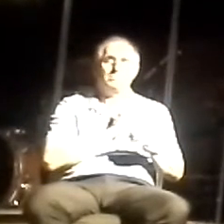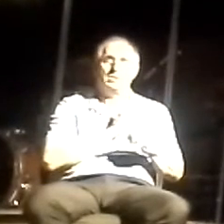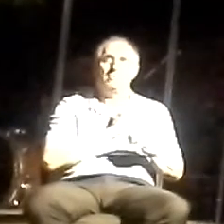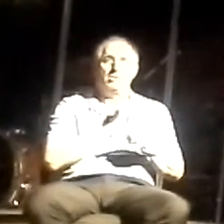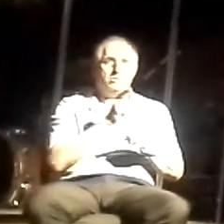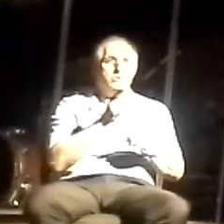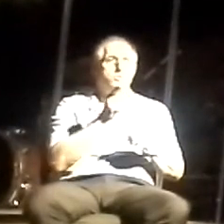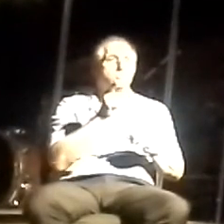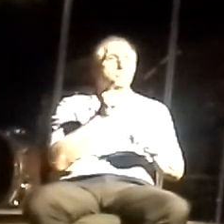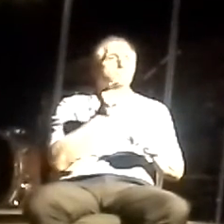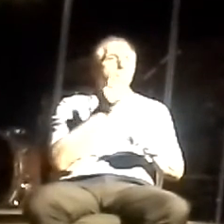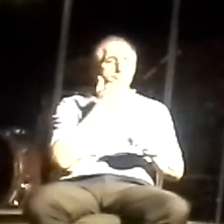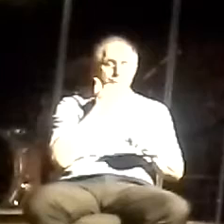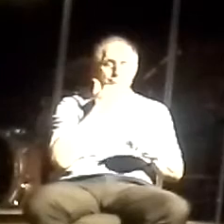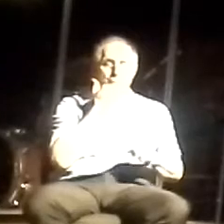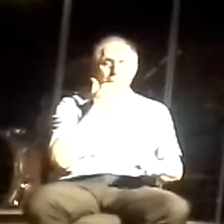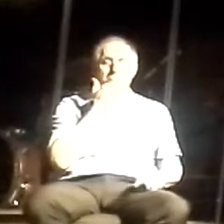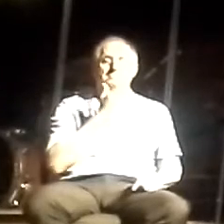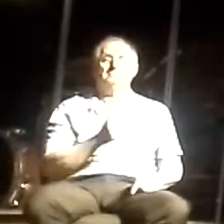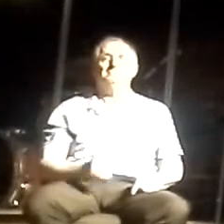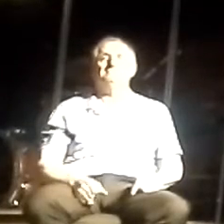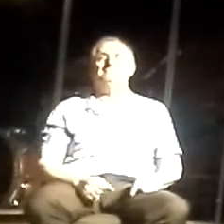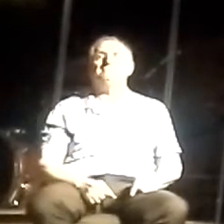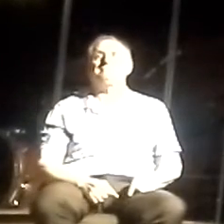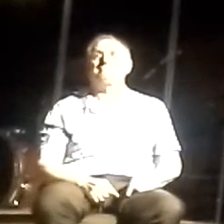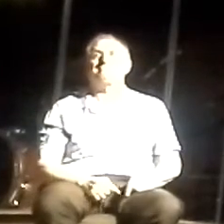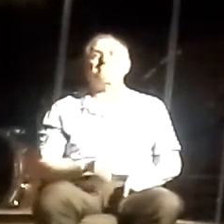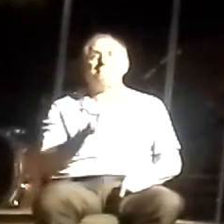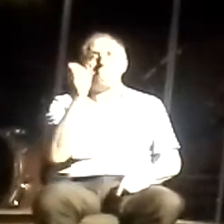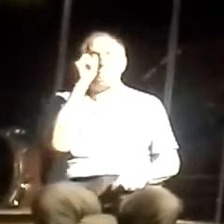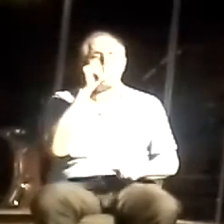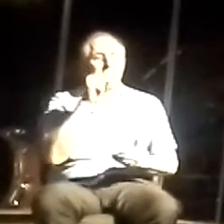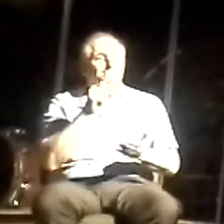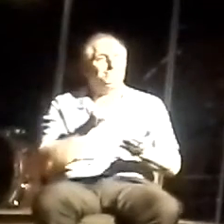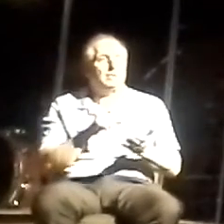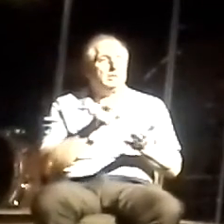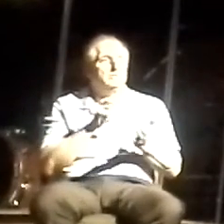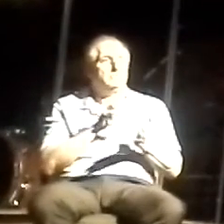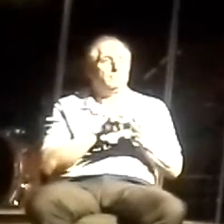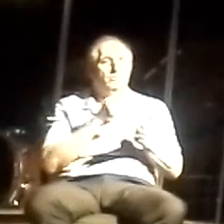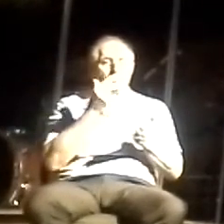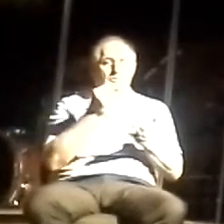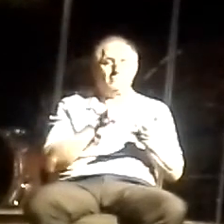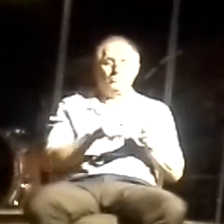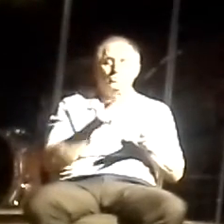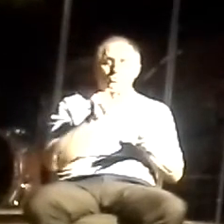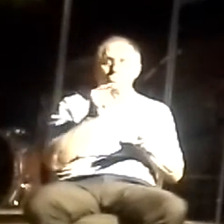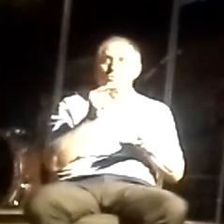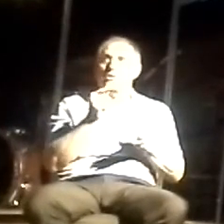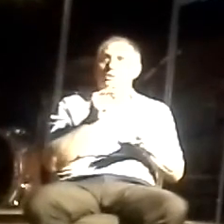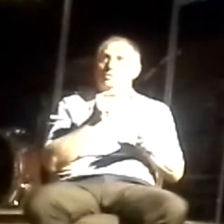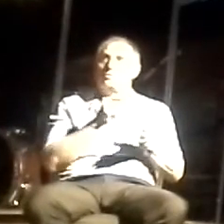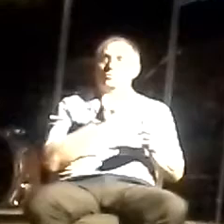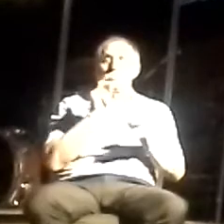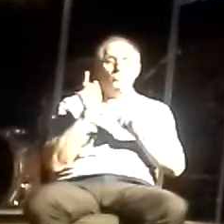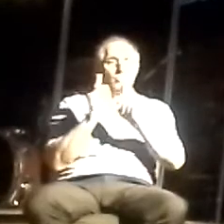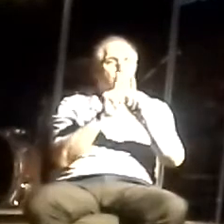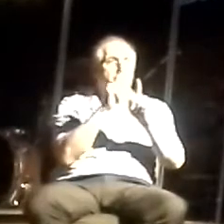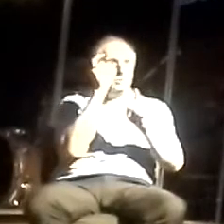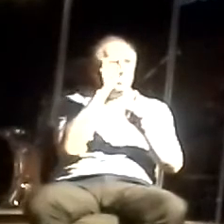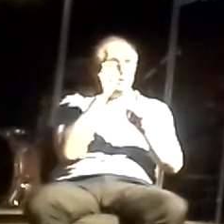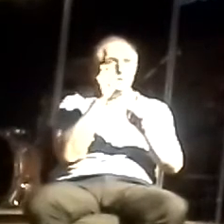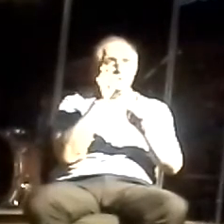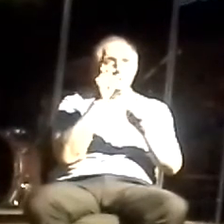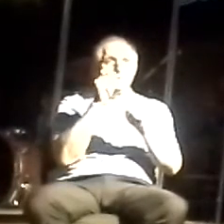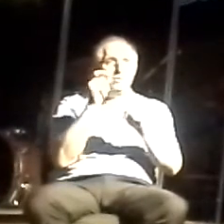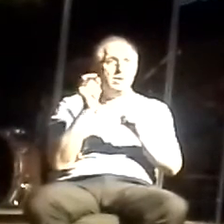you're absolutely wrong. Solomon says in Proverbs 13:20, walk with the wise and become wise, for